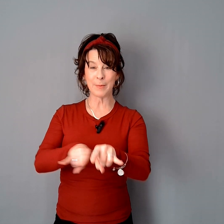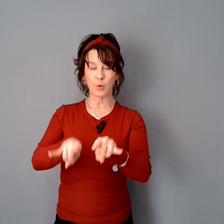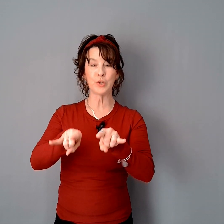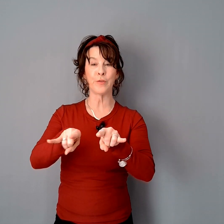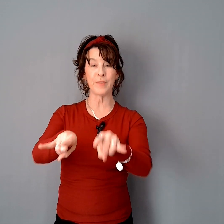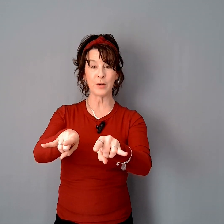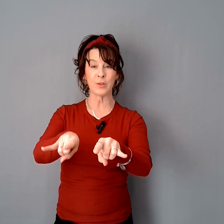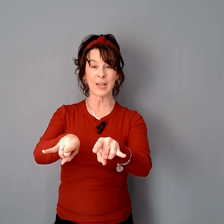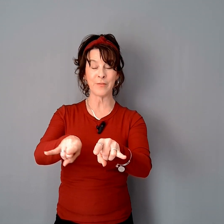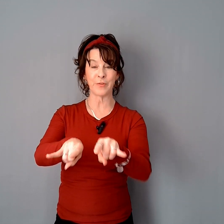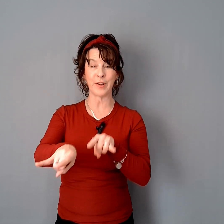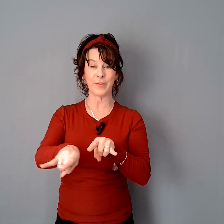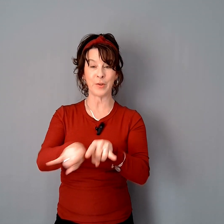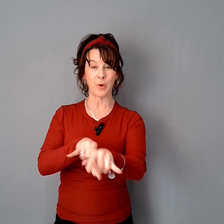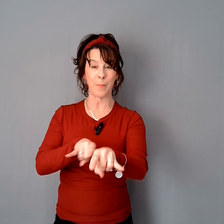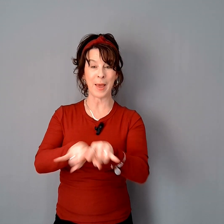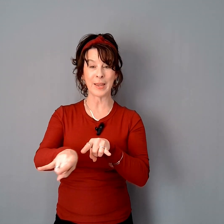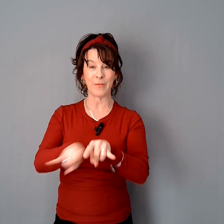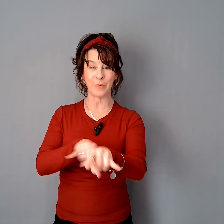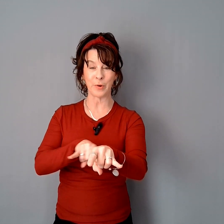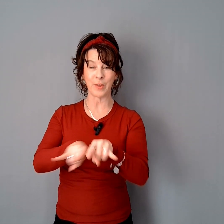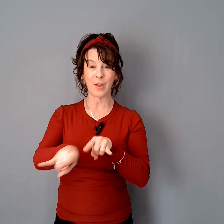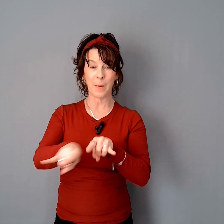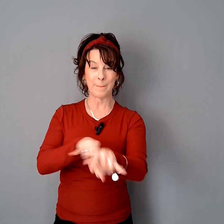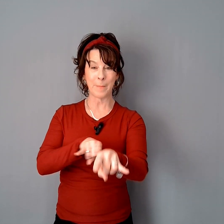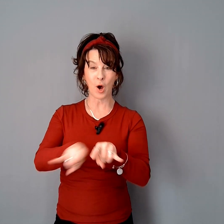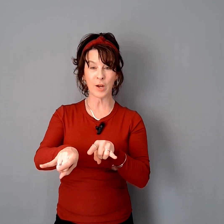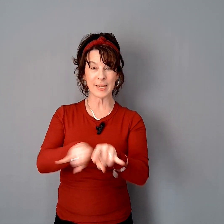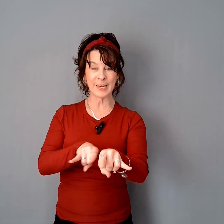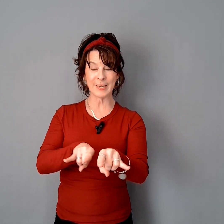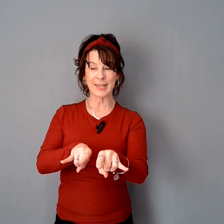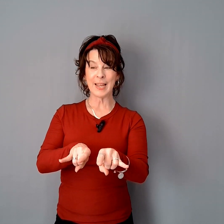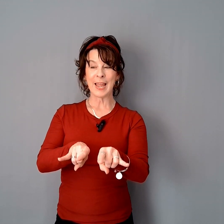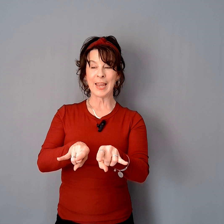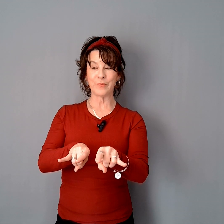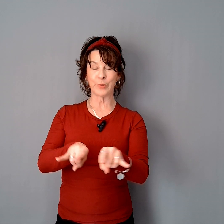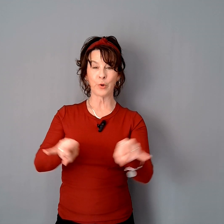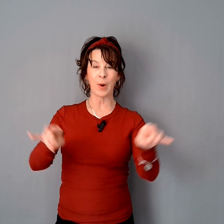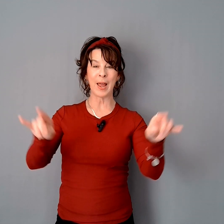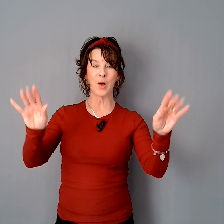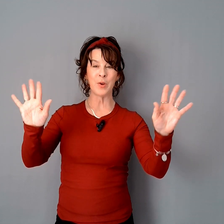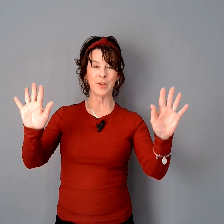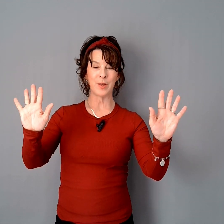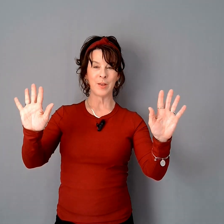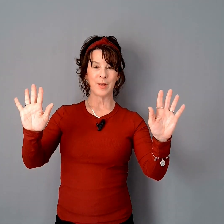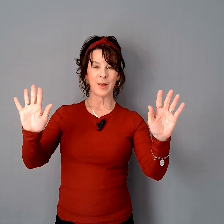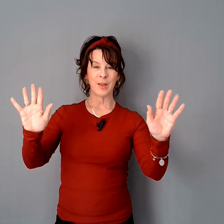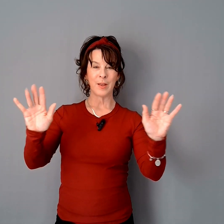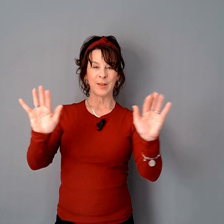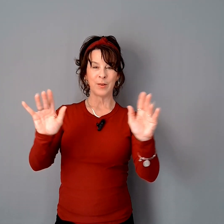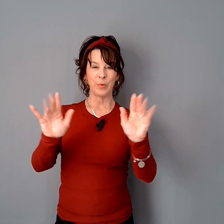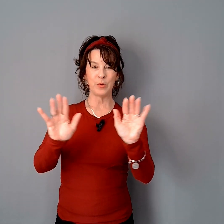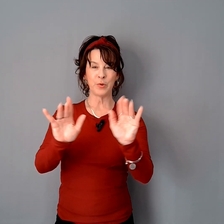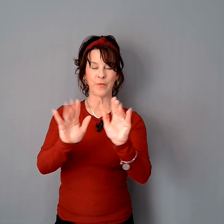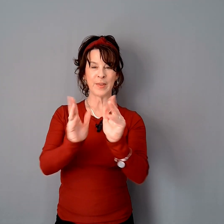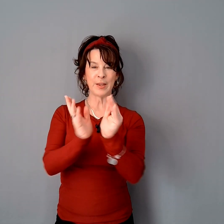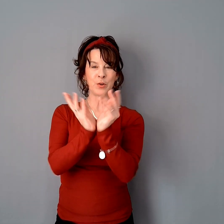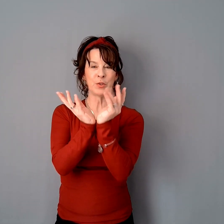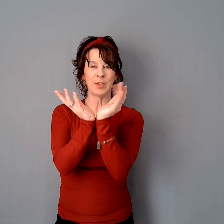point your fingers out in front of you and go back and forth. Mocking, and for crowd, wiggle your fingers and